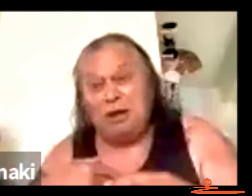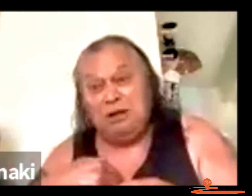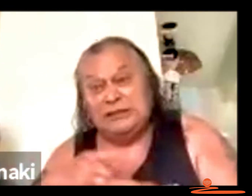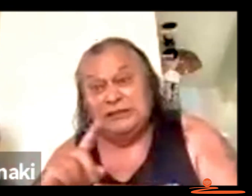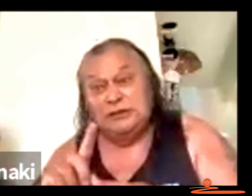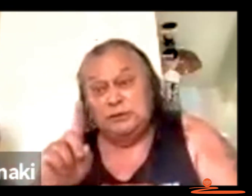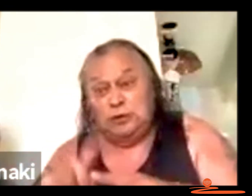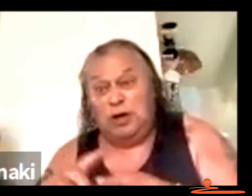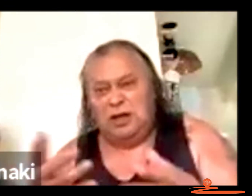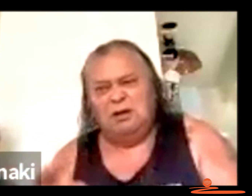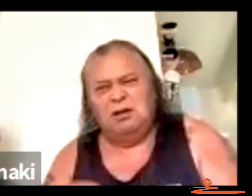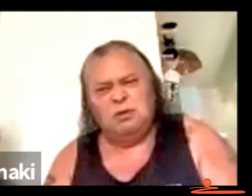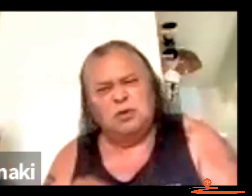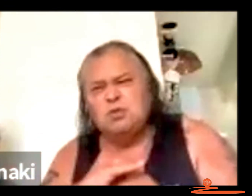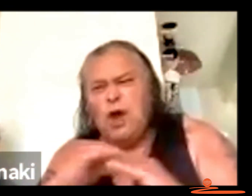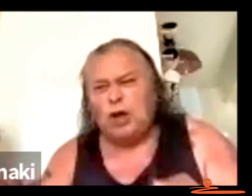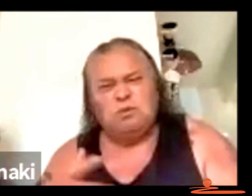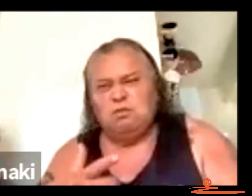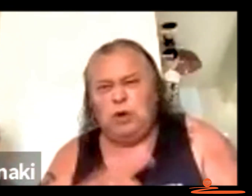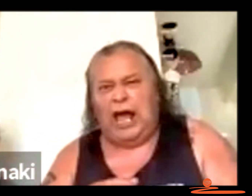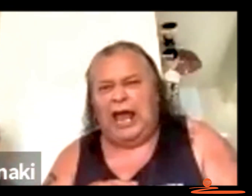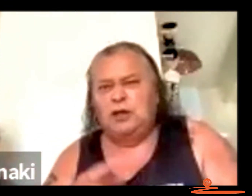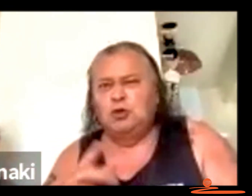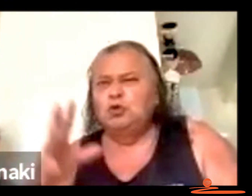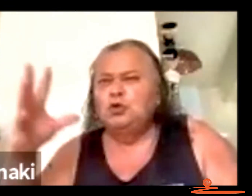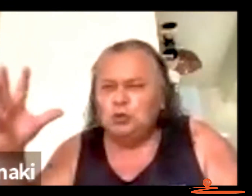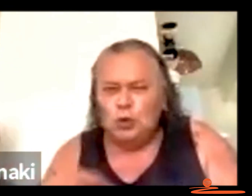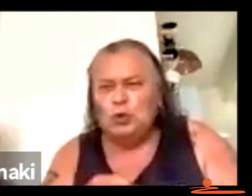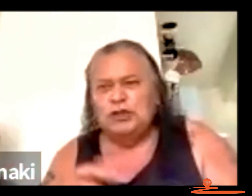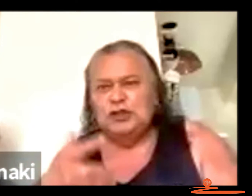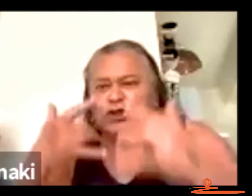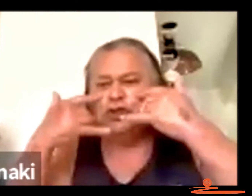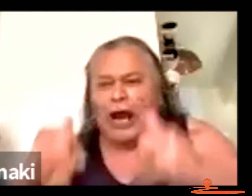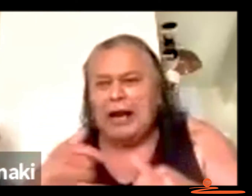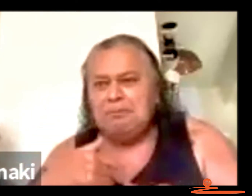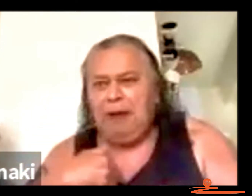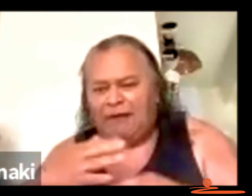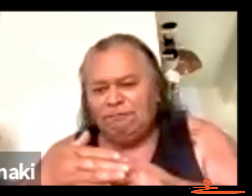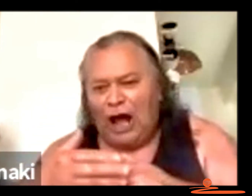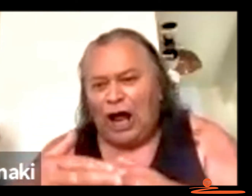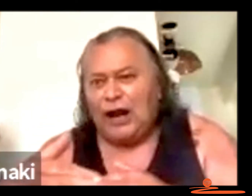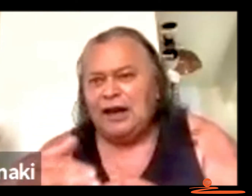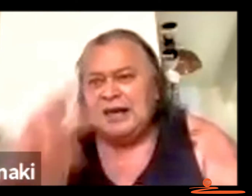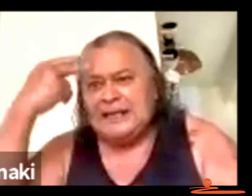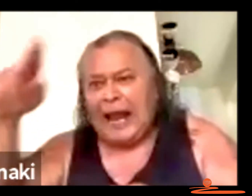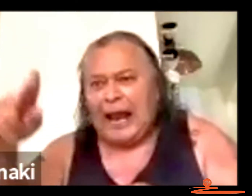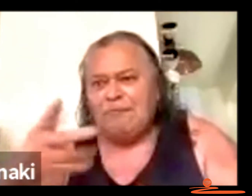and I was just wondering, is that a result of the injection? I didn't think it was going to make